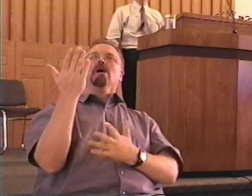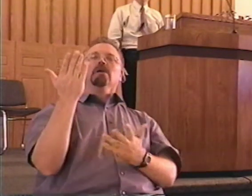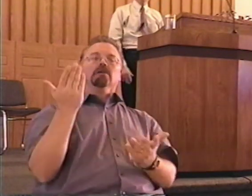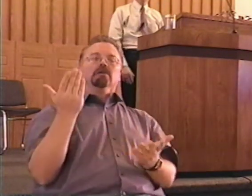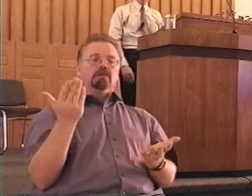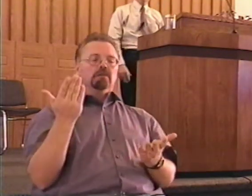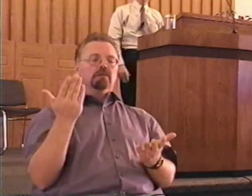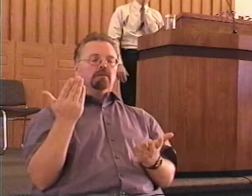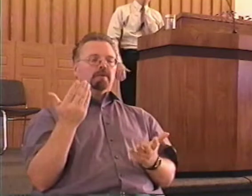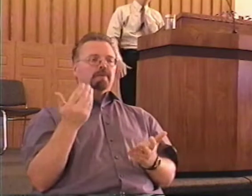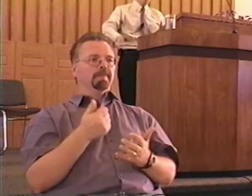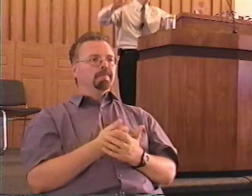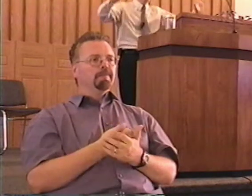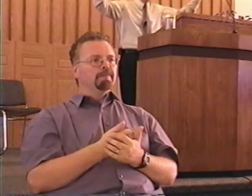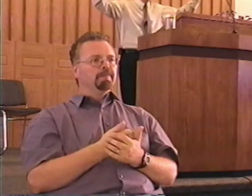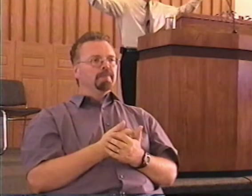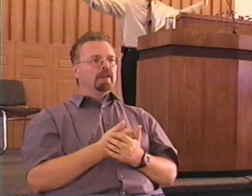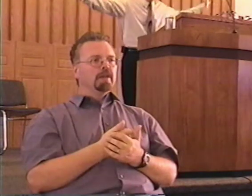God.